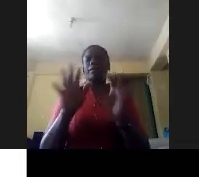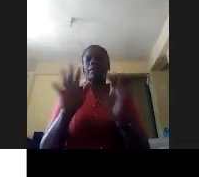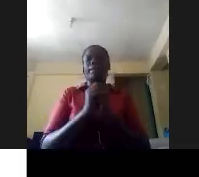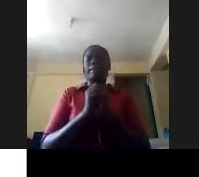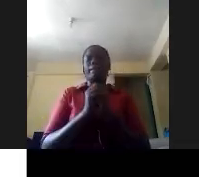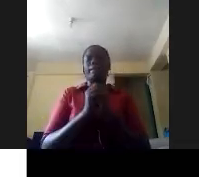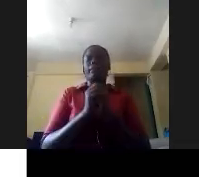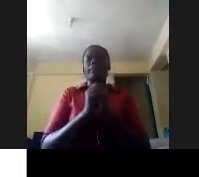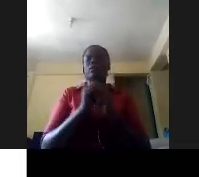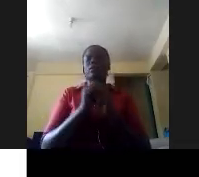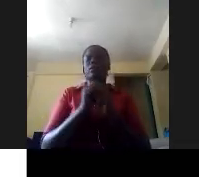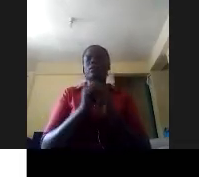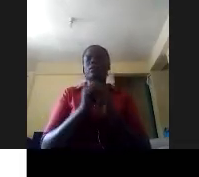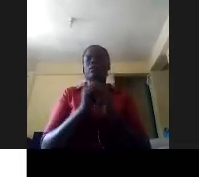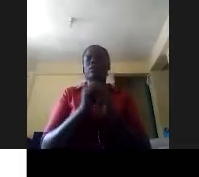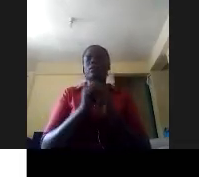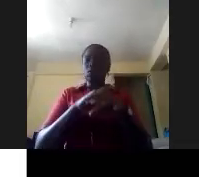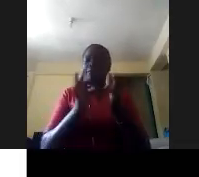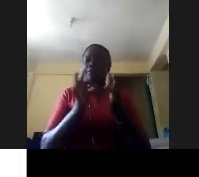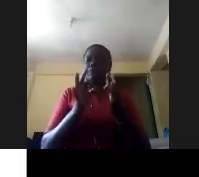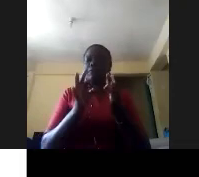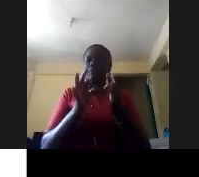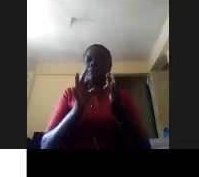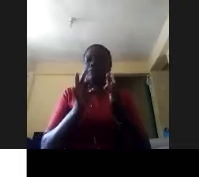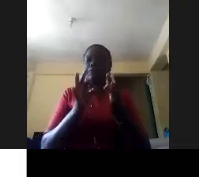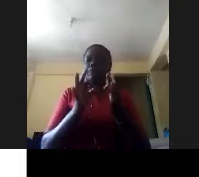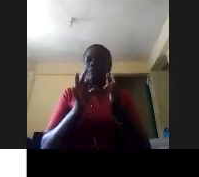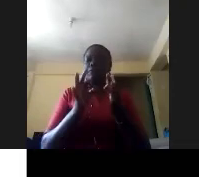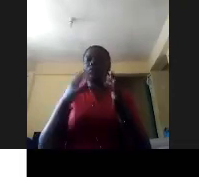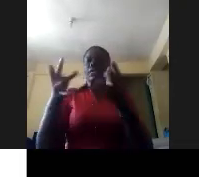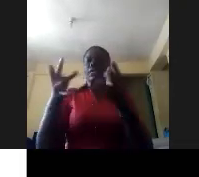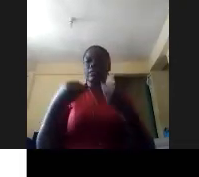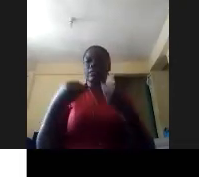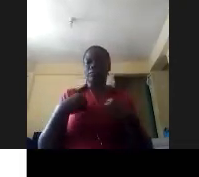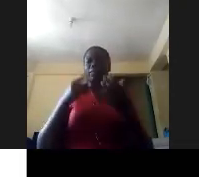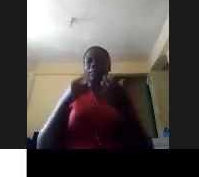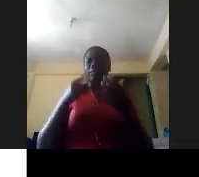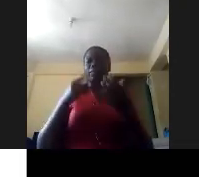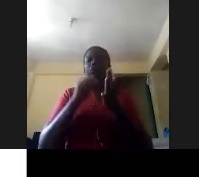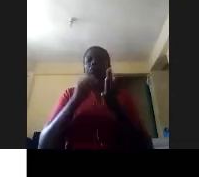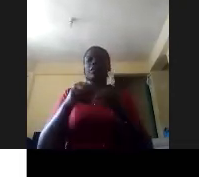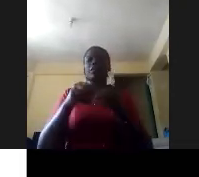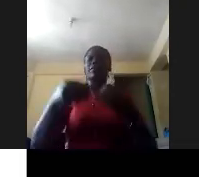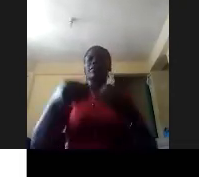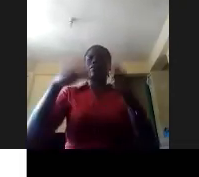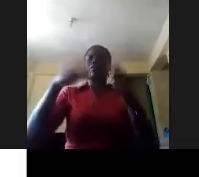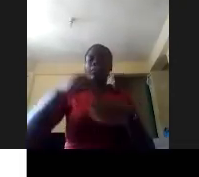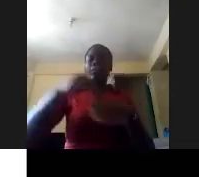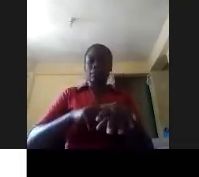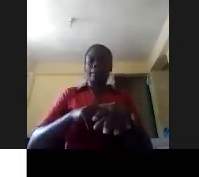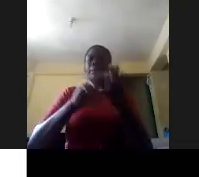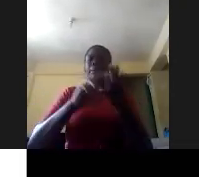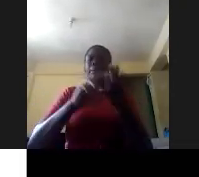not okay if you have to receive. You have to be the giver all the time. Mm-hmm. So all these